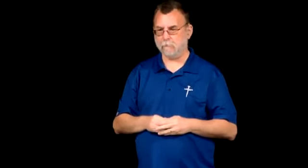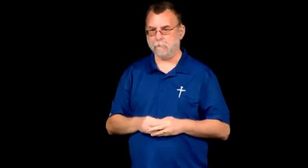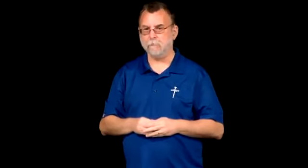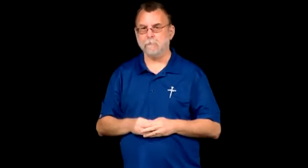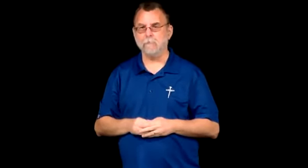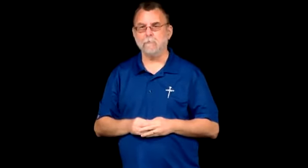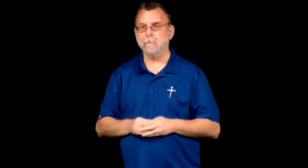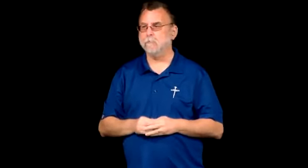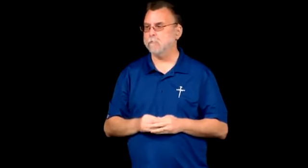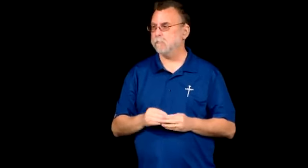it.